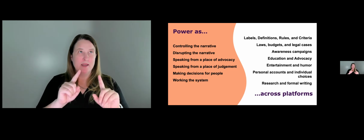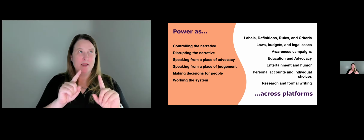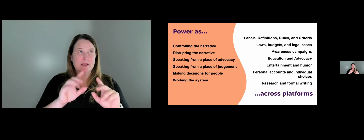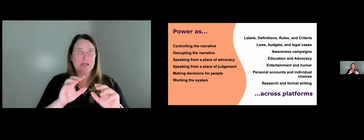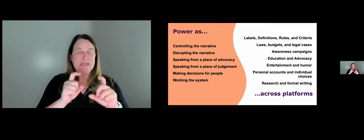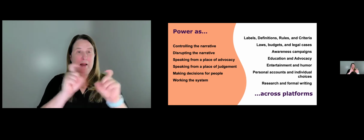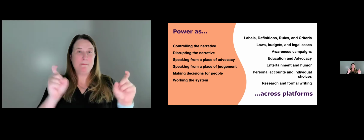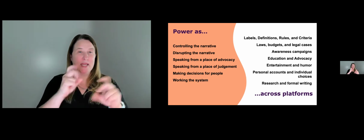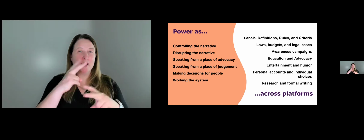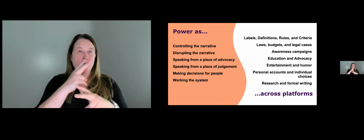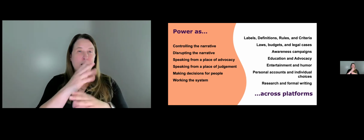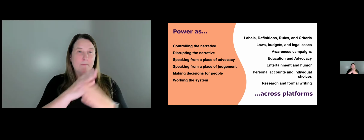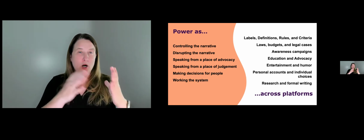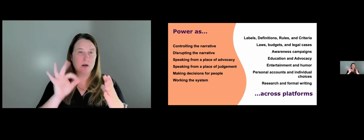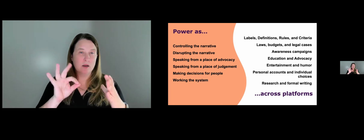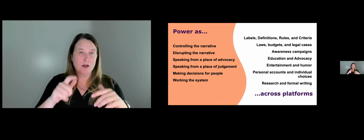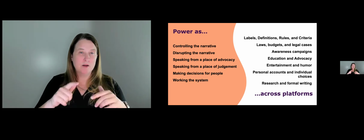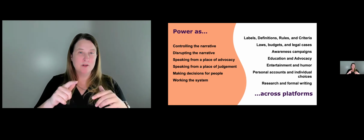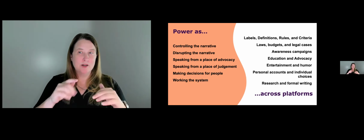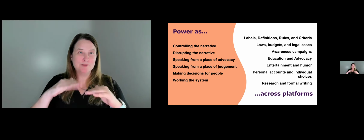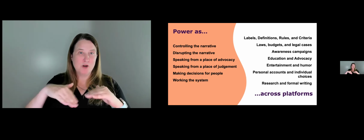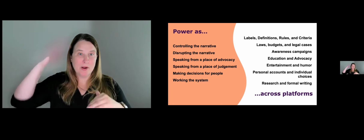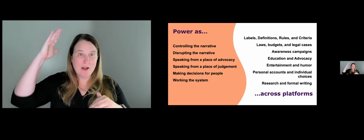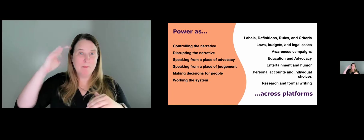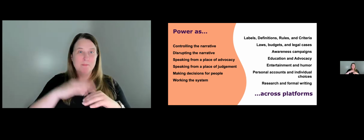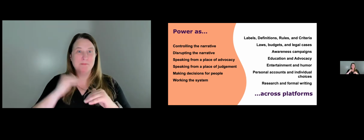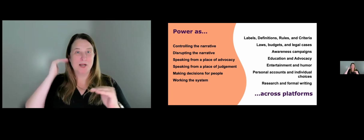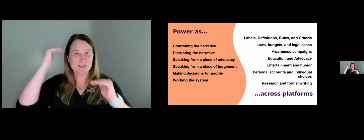making decisions on their behalf.